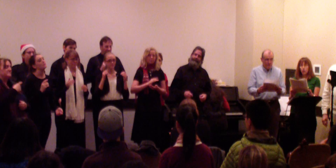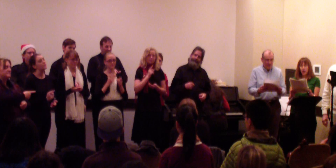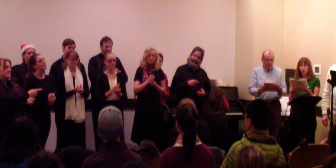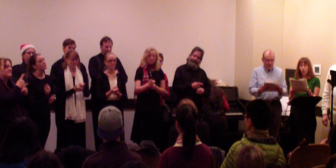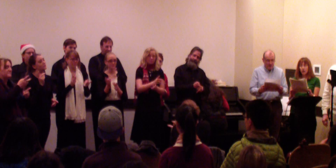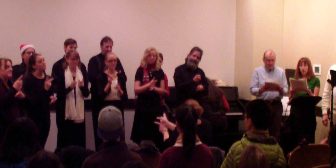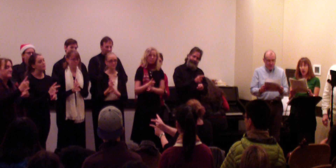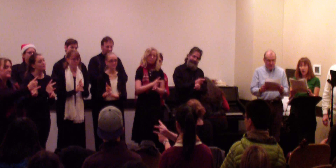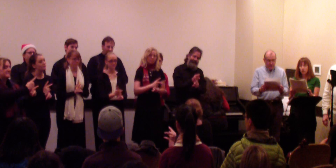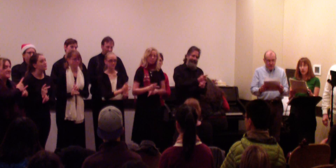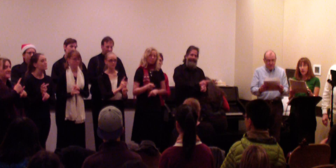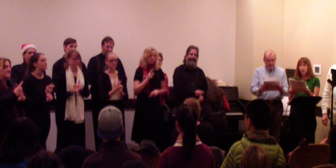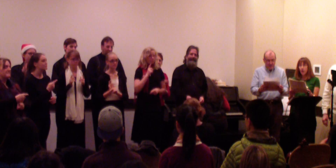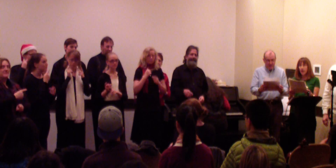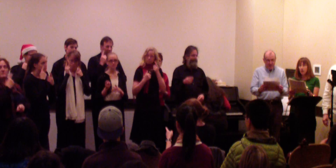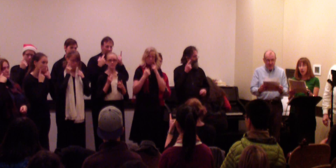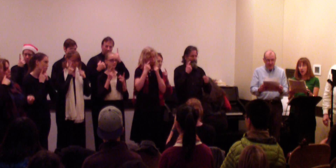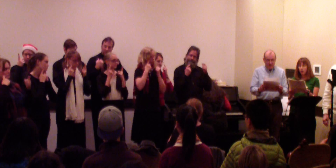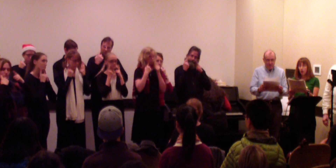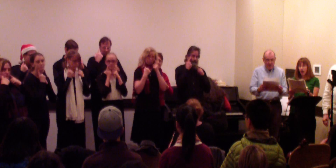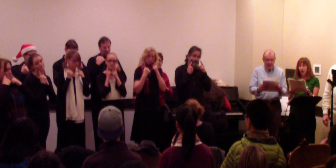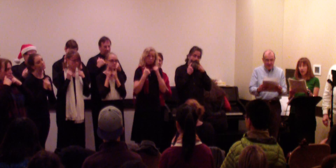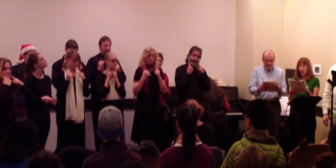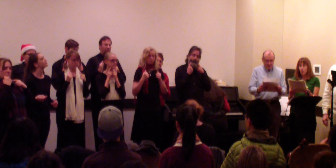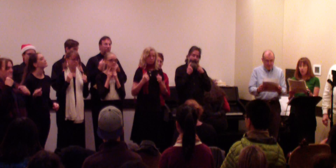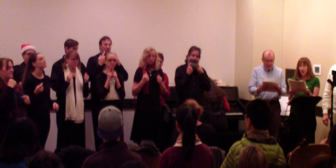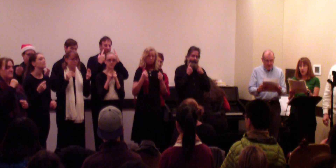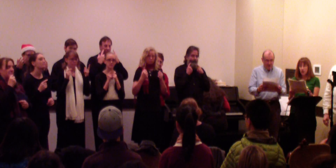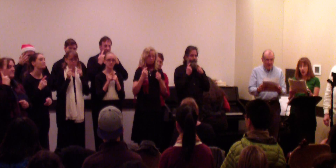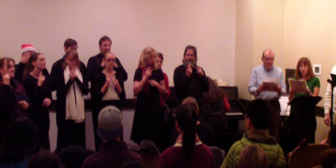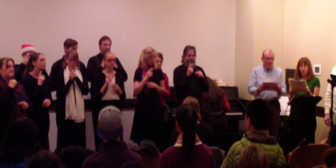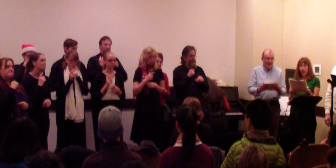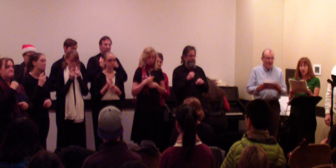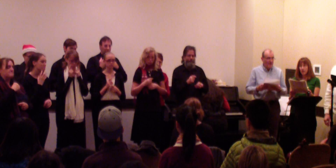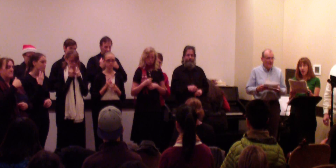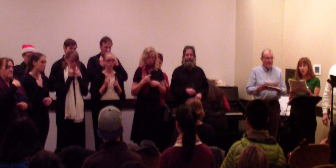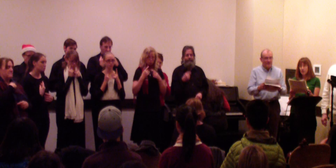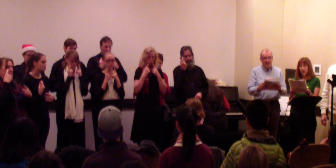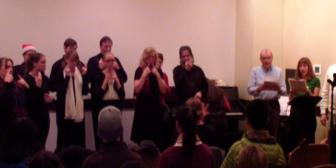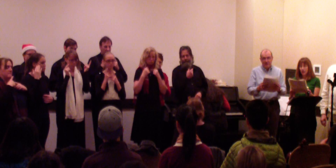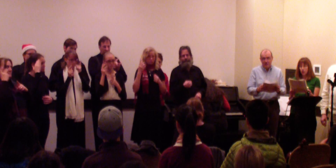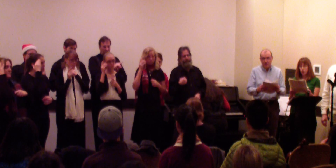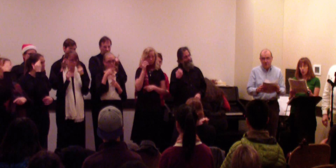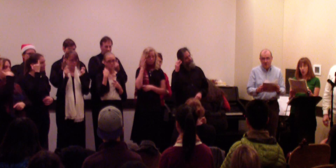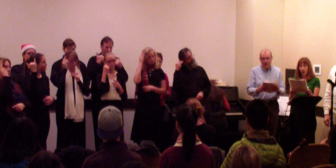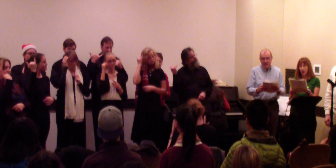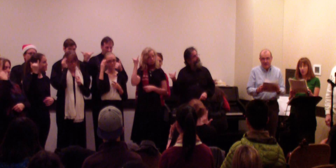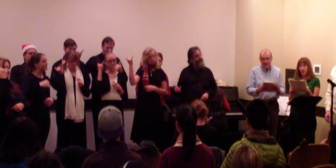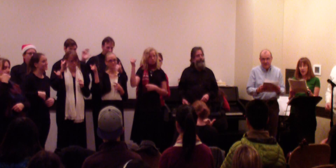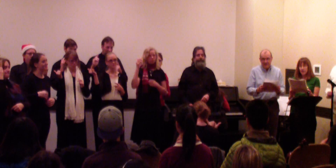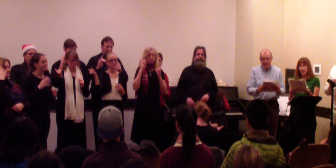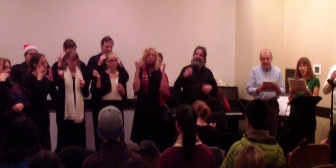better not shout. You better not cry. Better not pout. I'm telling you why.